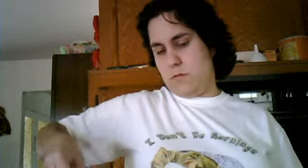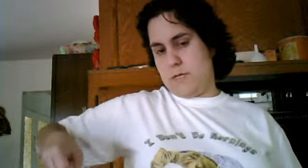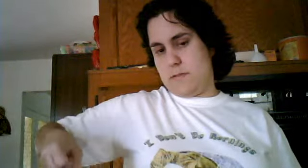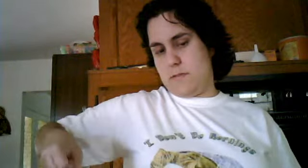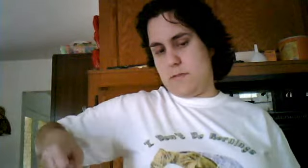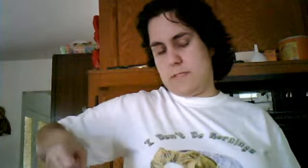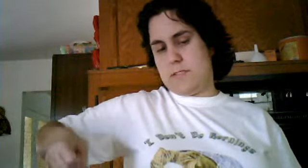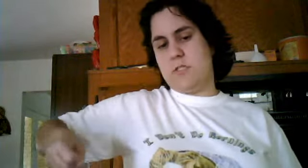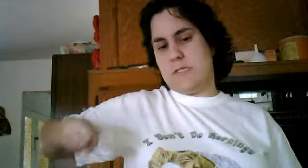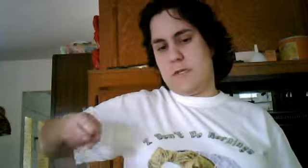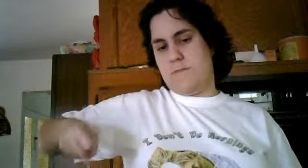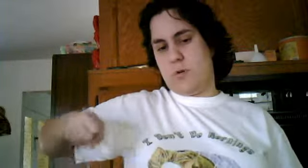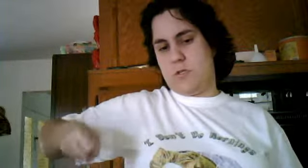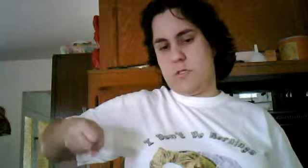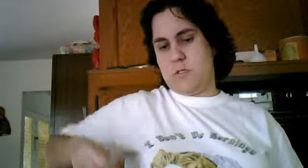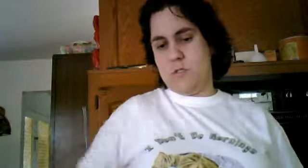Suitcase. That's also the sign for purse.